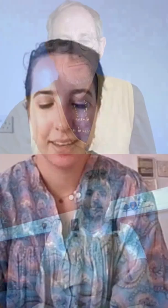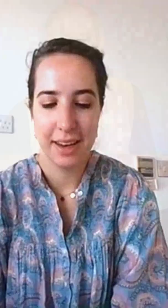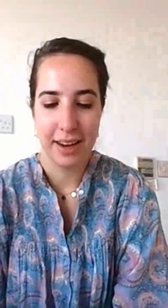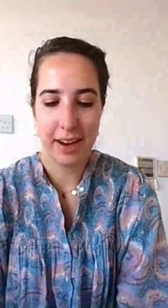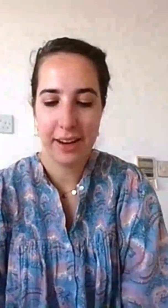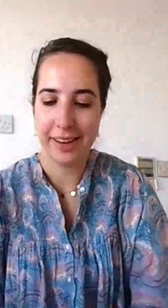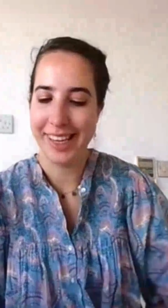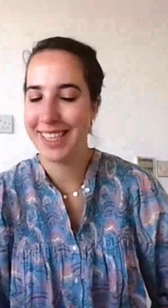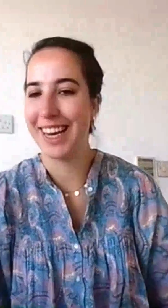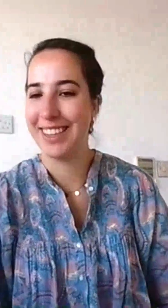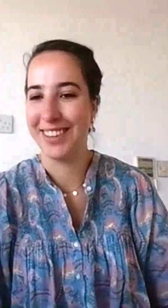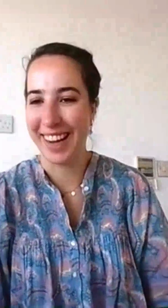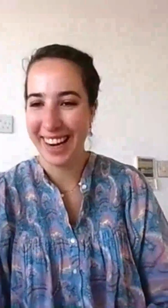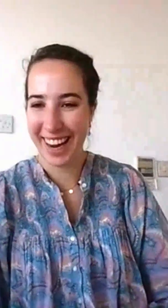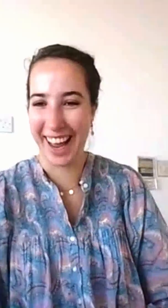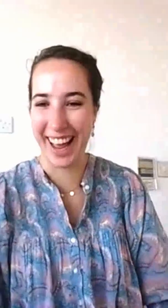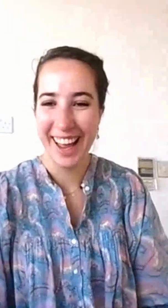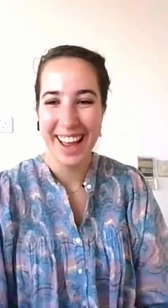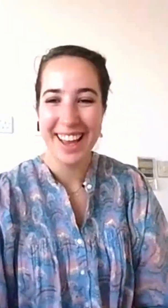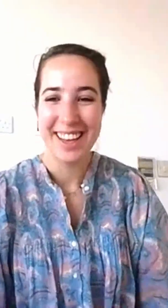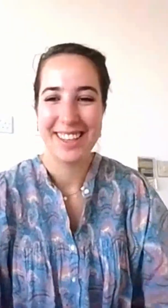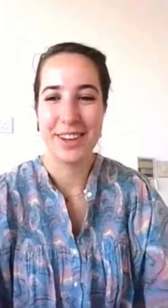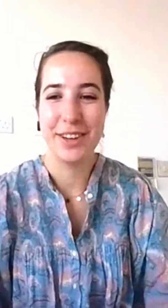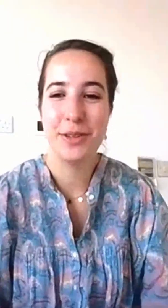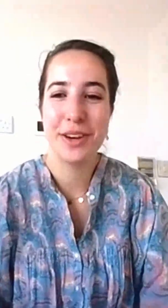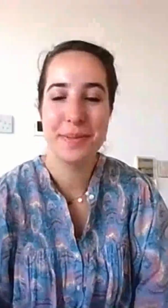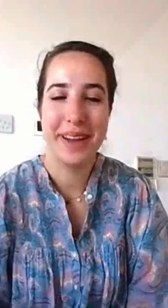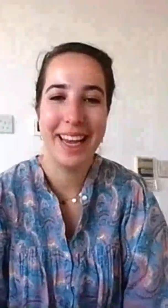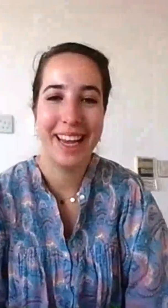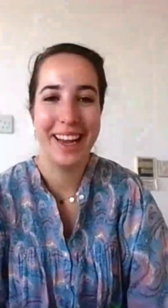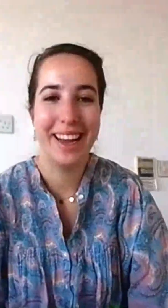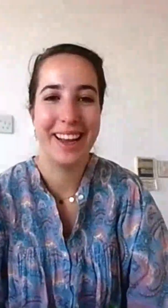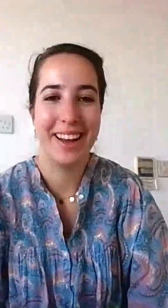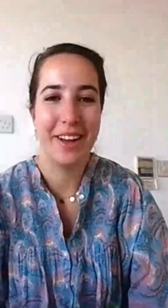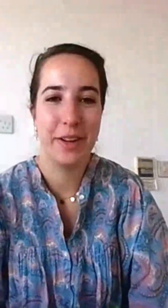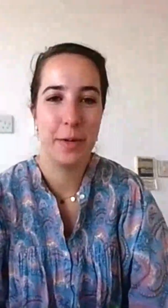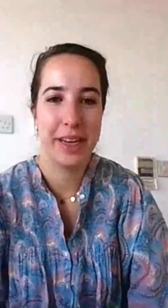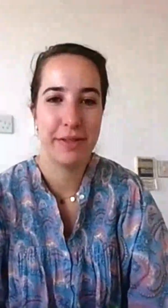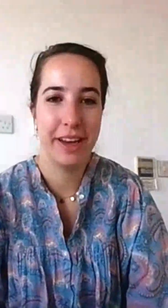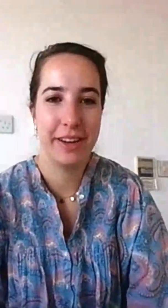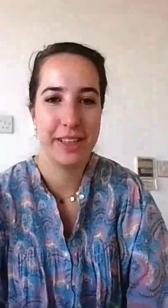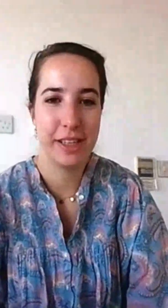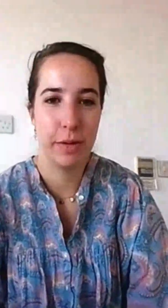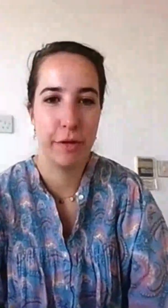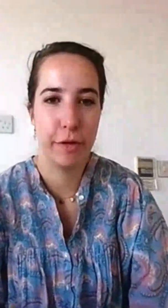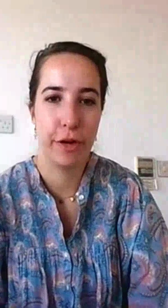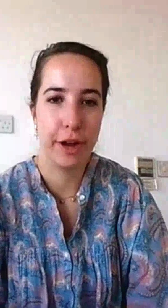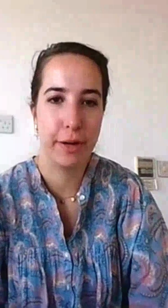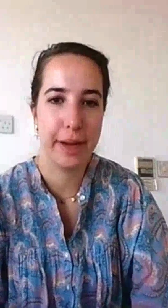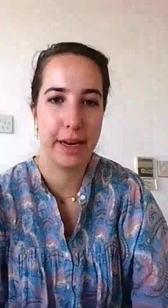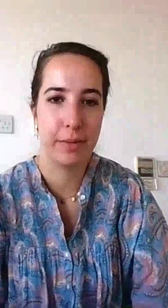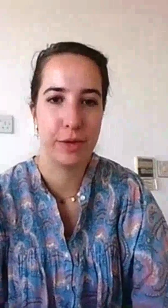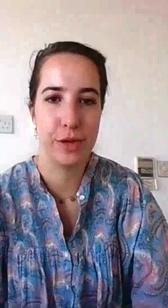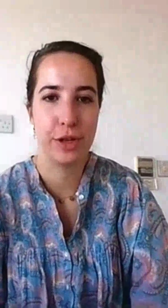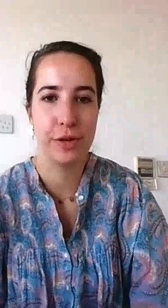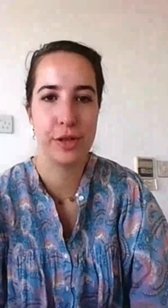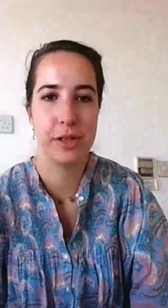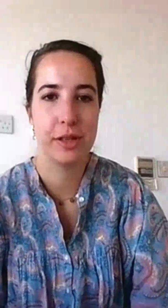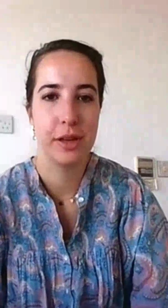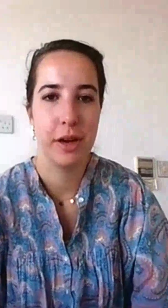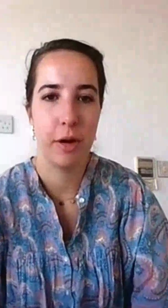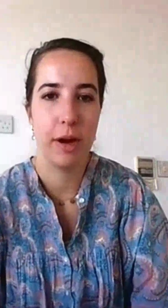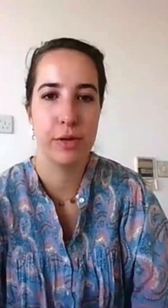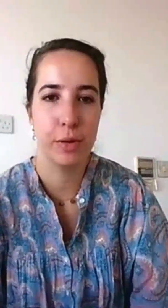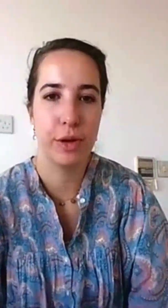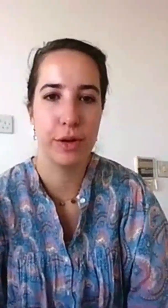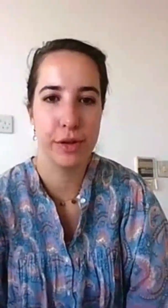me. That's nice to hear. So you are making all the wax figures as well for other Madame